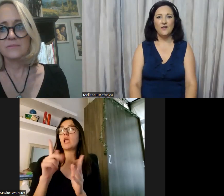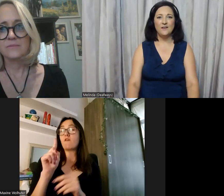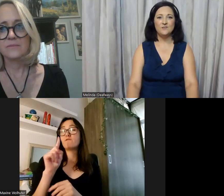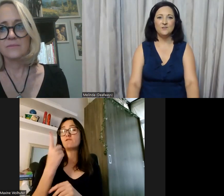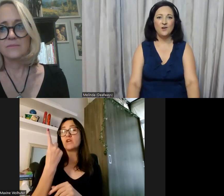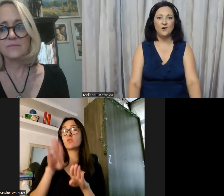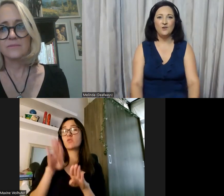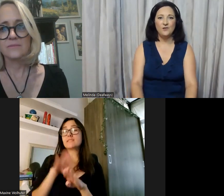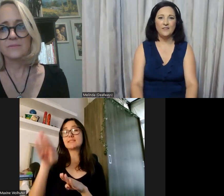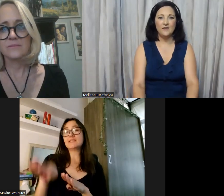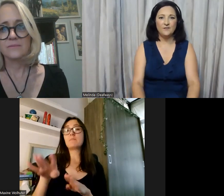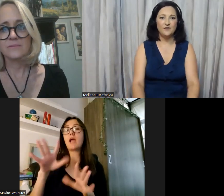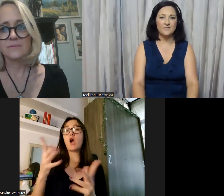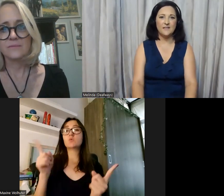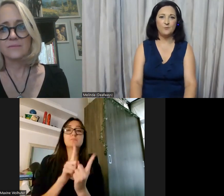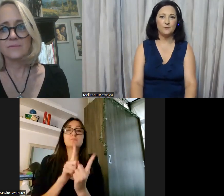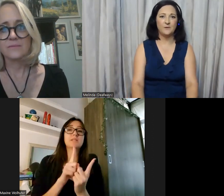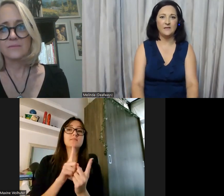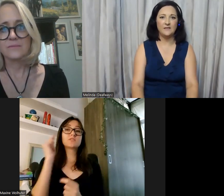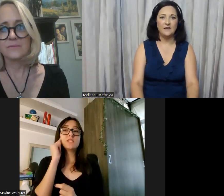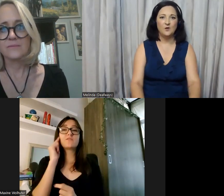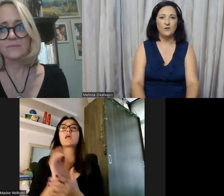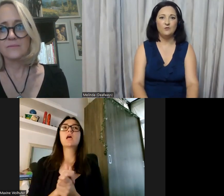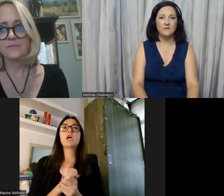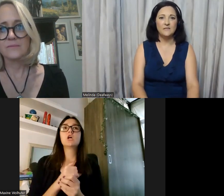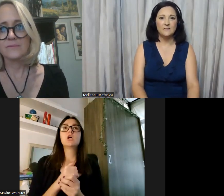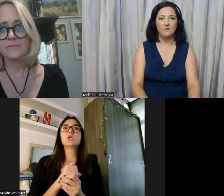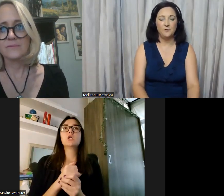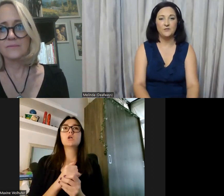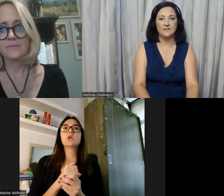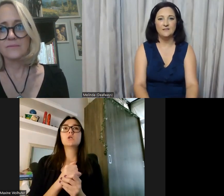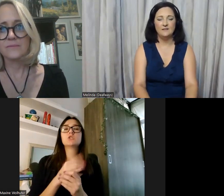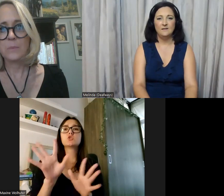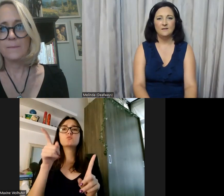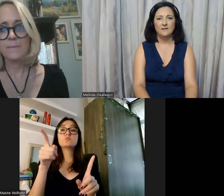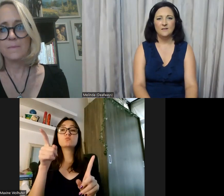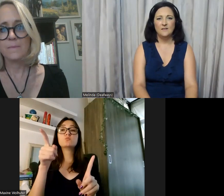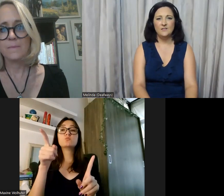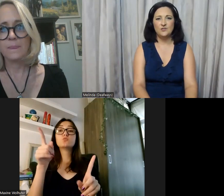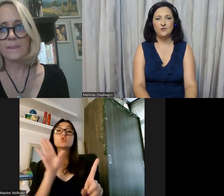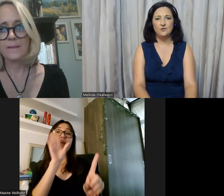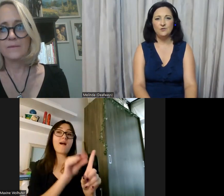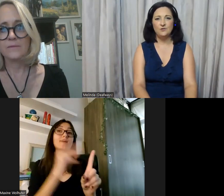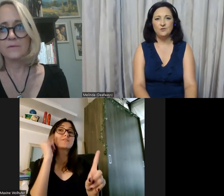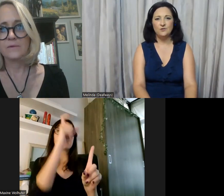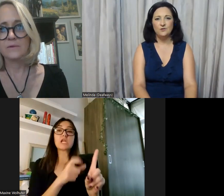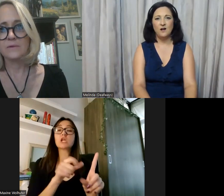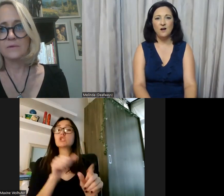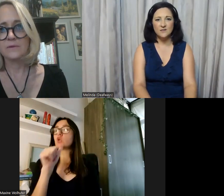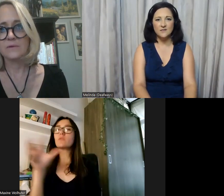Okay. Okay, so I think the first step would be when you meet a deaf person is